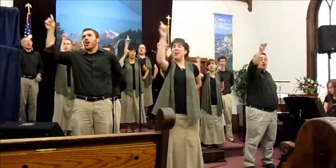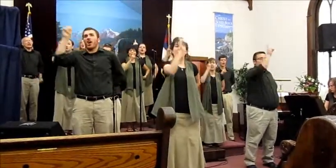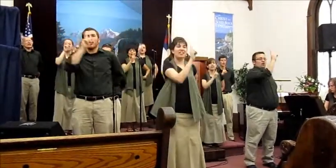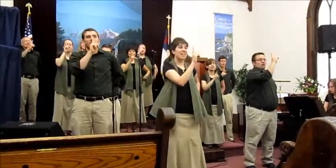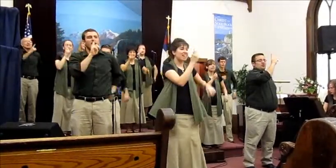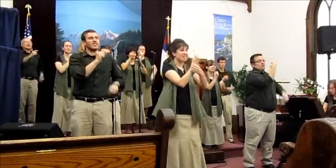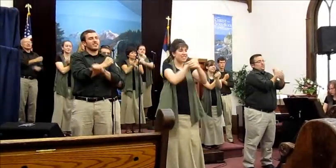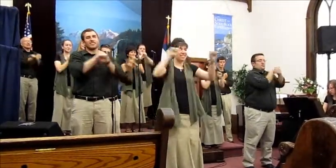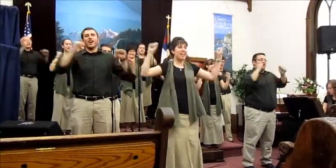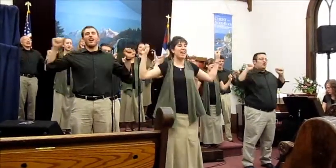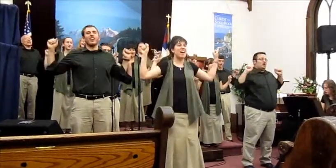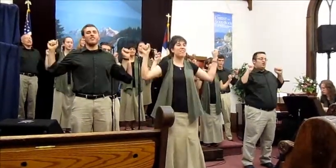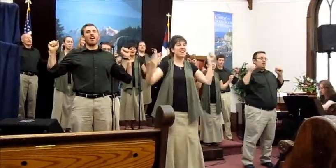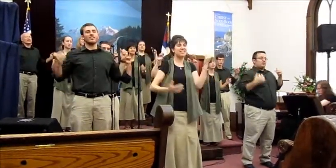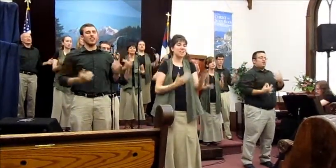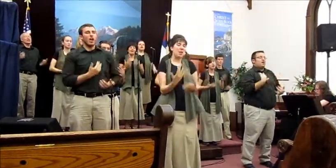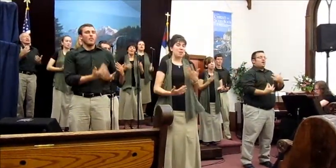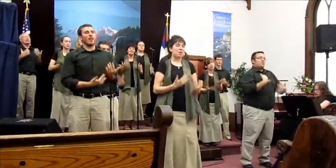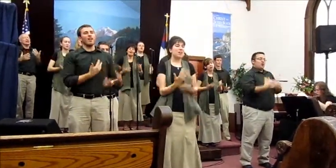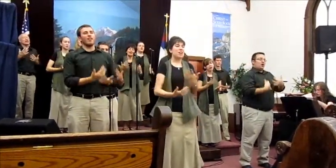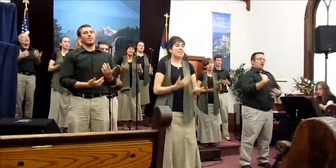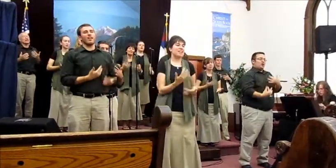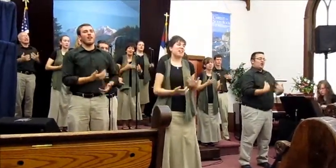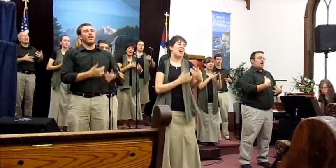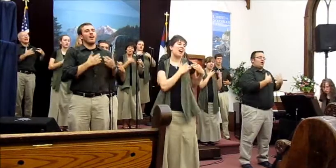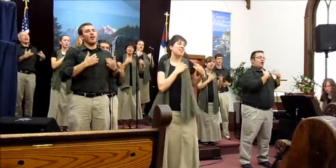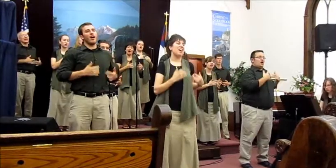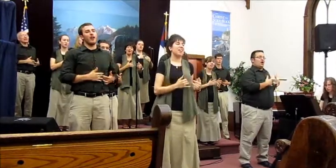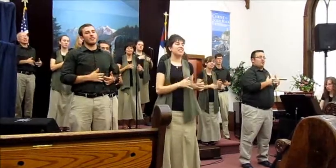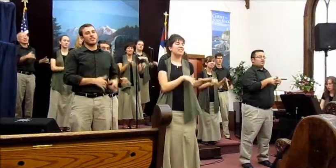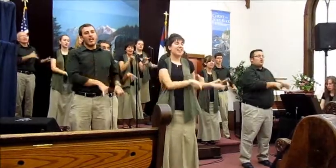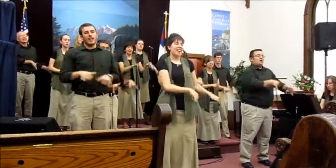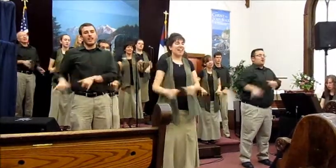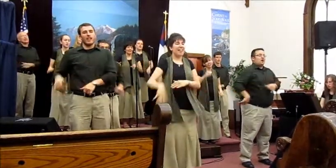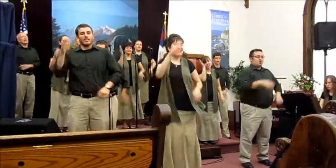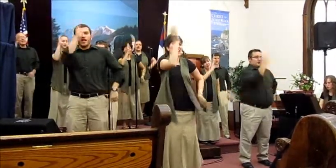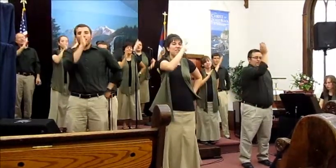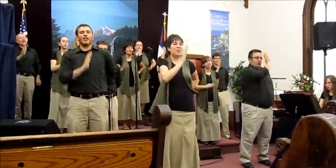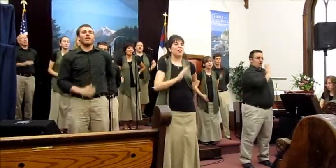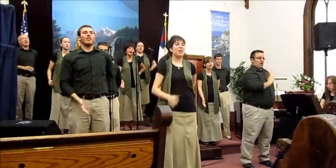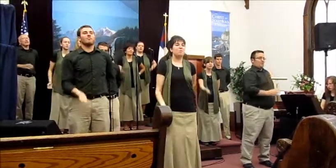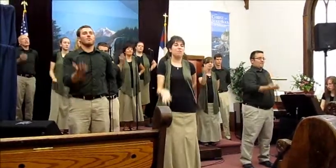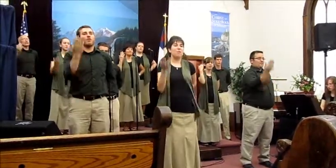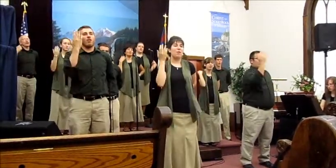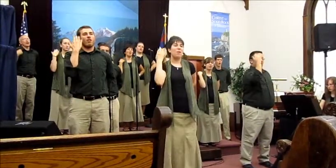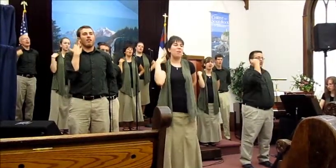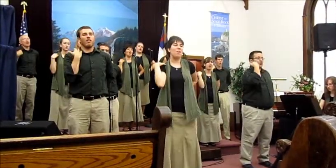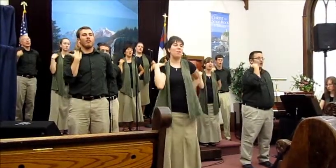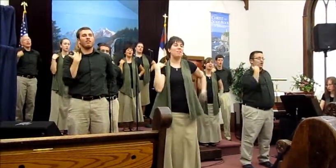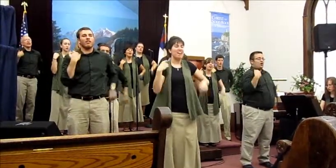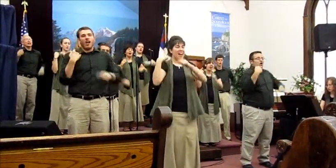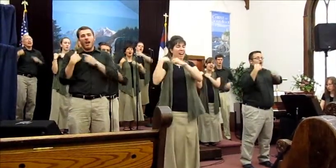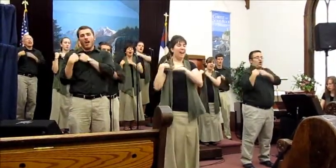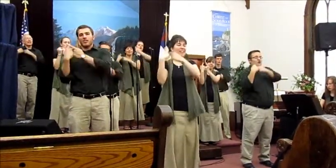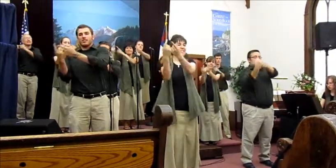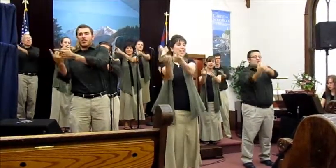darkness to save us. Burn in our hearts like never before, until